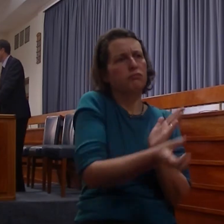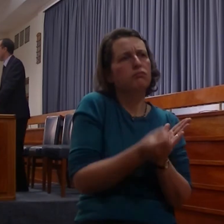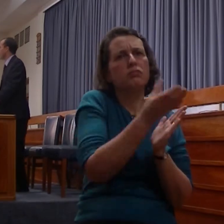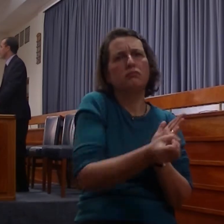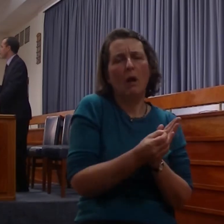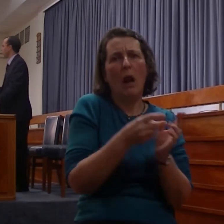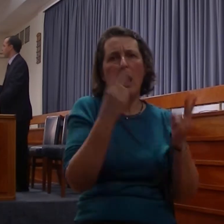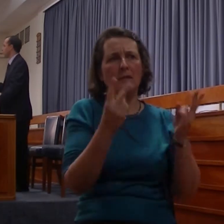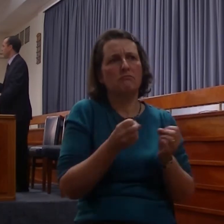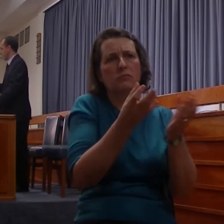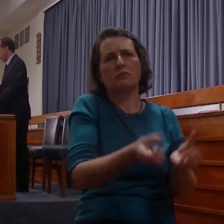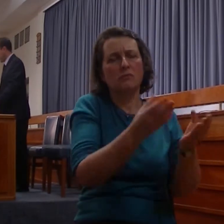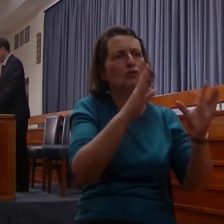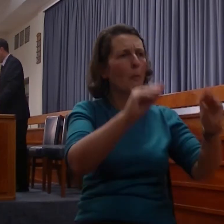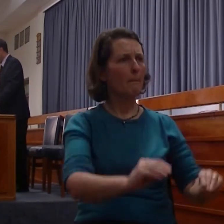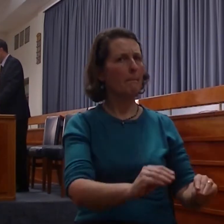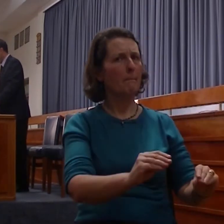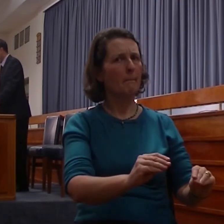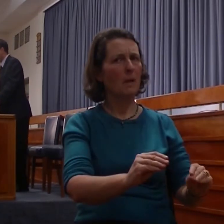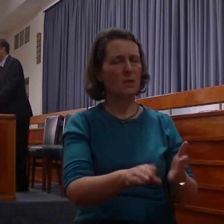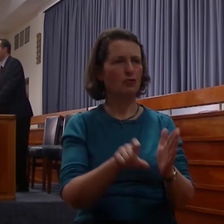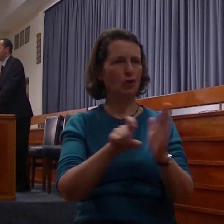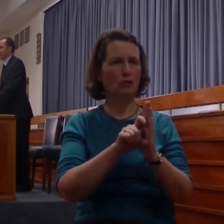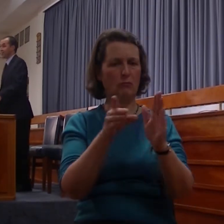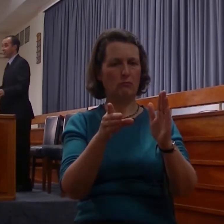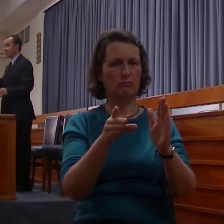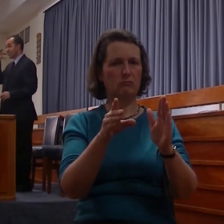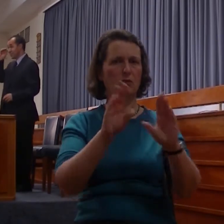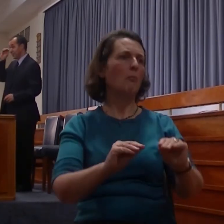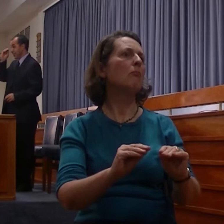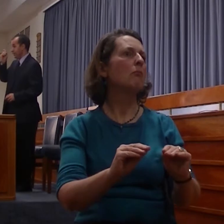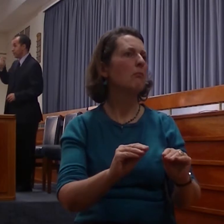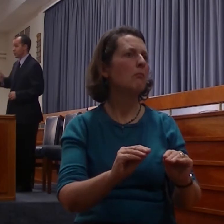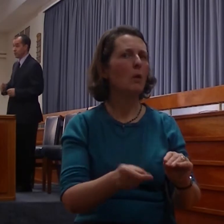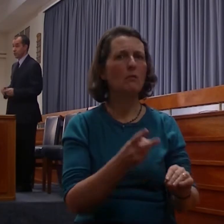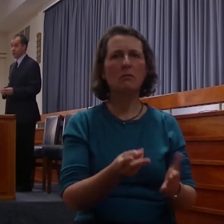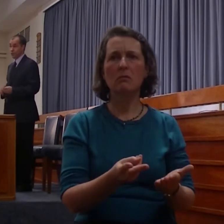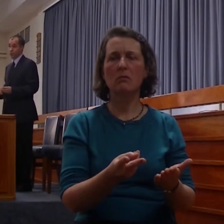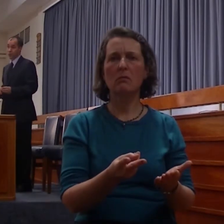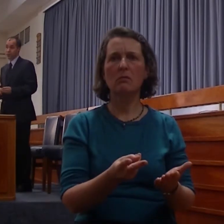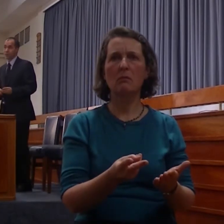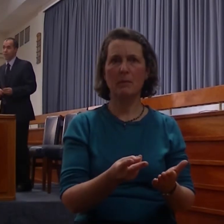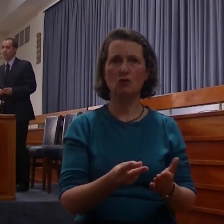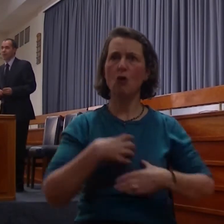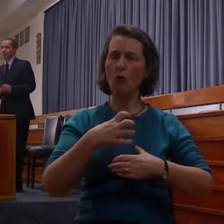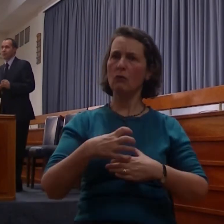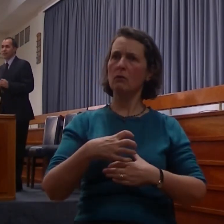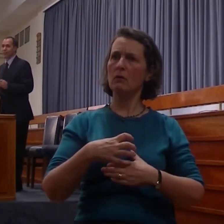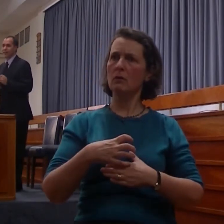stops proclaiming the word of God, which is the light through biblical means and through the power of the Holy Spirit, it stops to be a